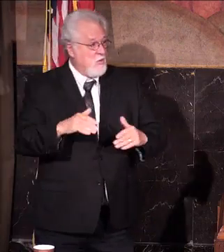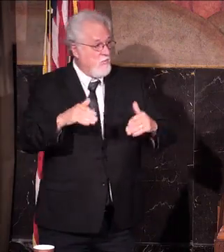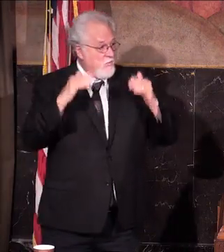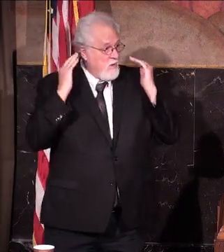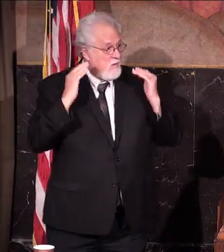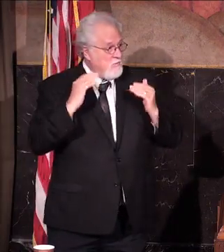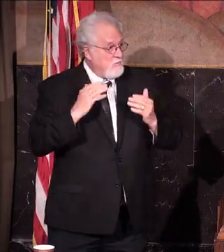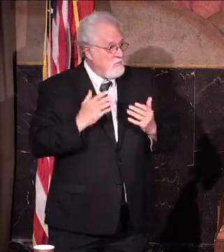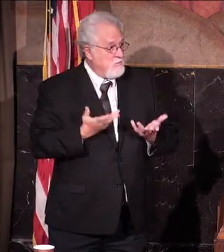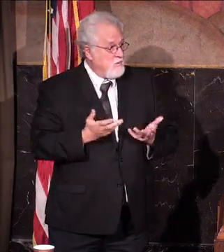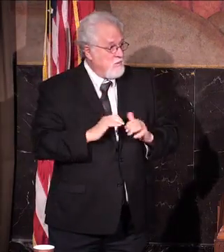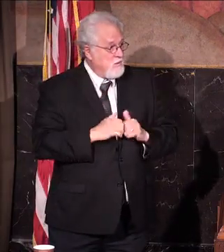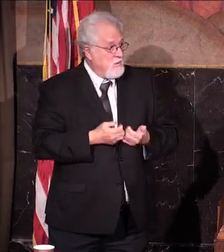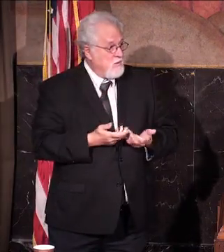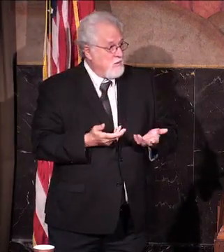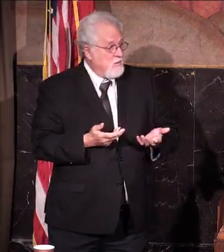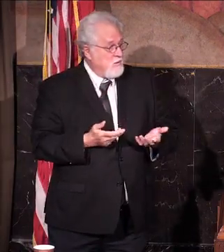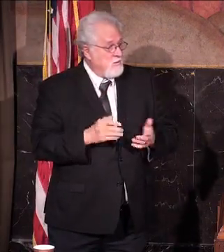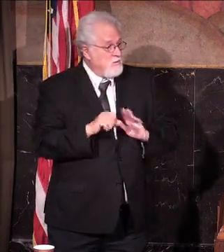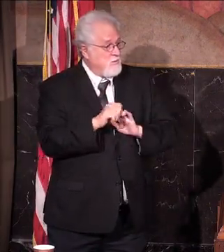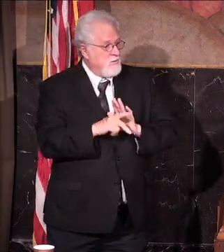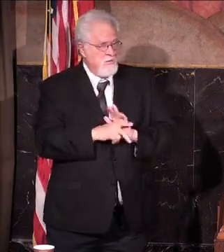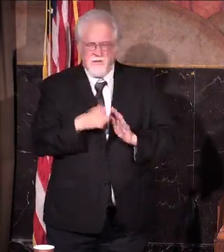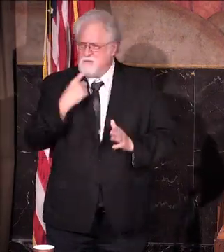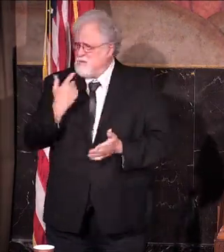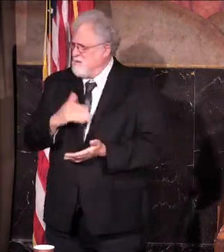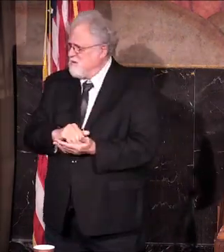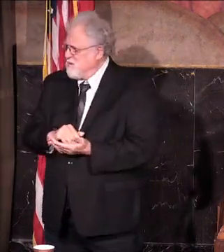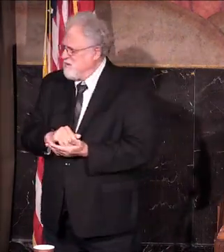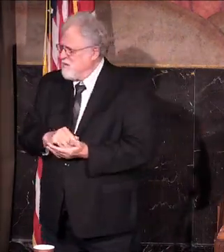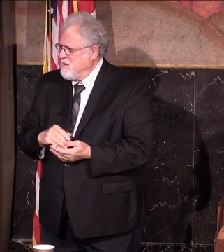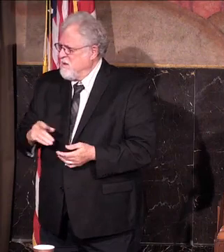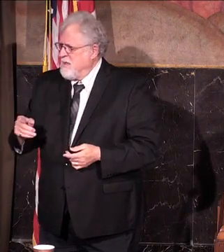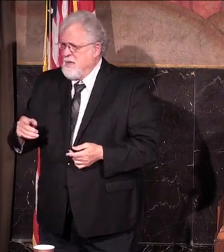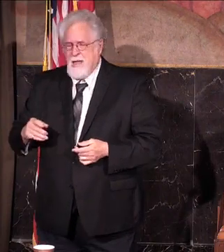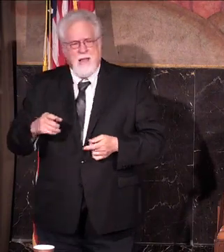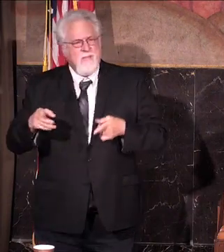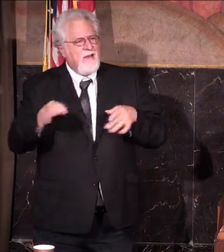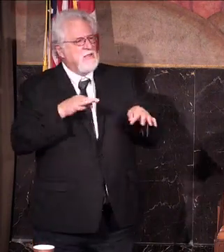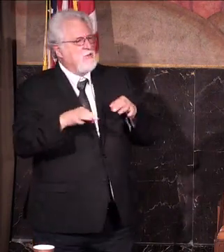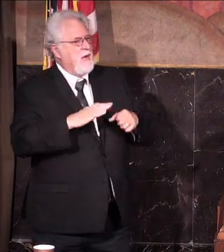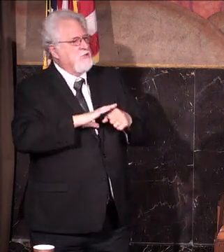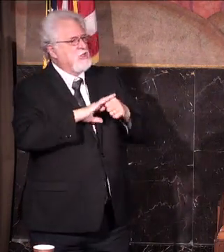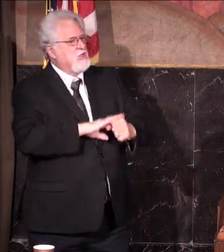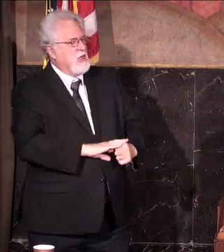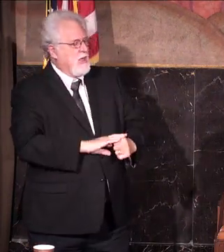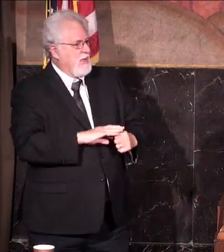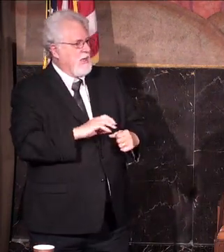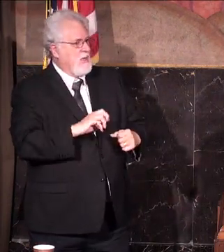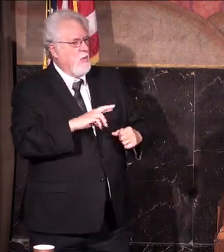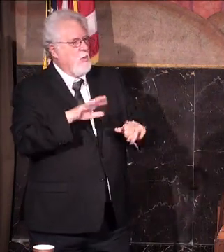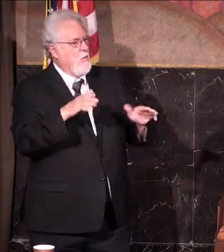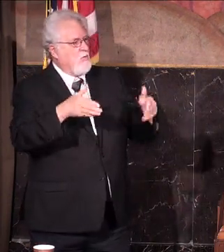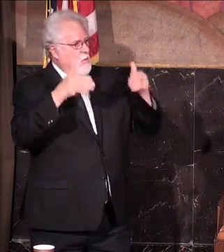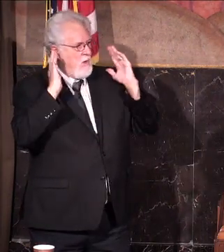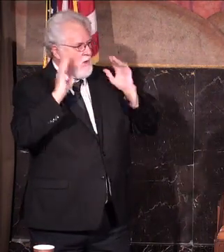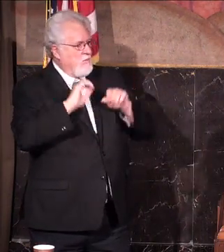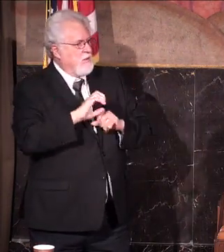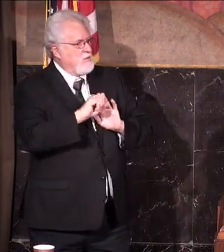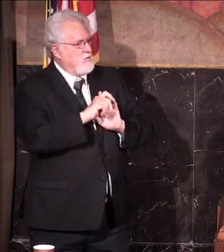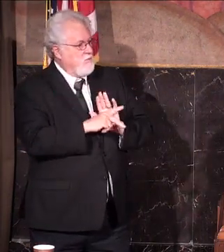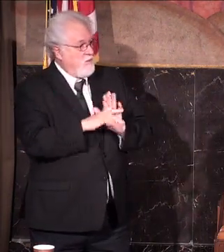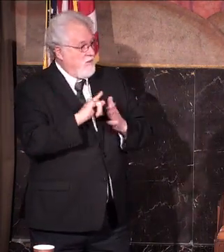that dire in the Shreveport? Say that again. They described it as being strained to the point of almost being overwhelmed. Is staffing